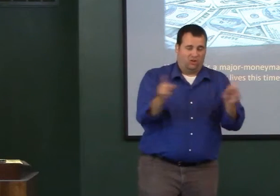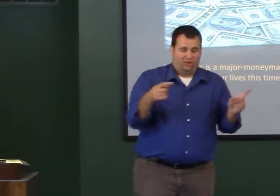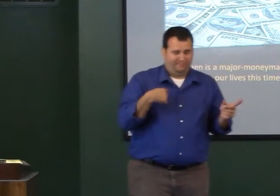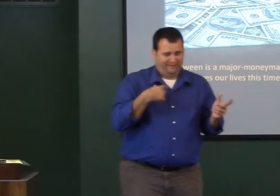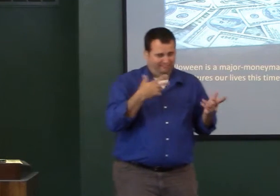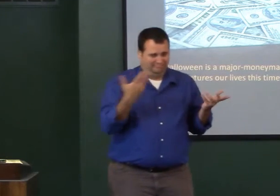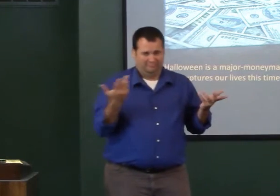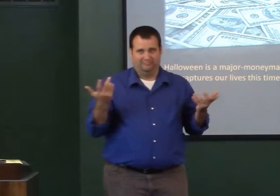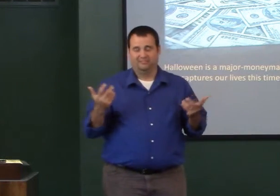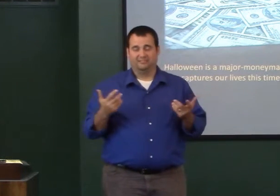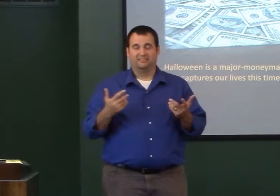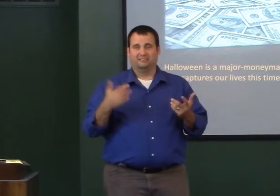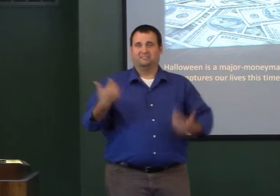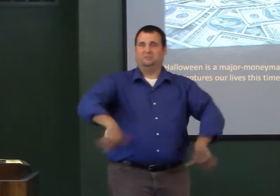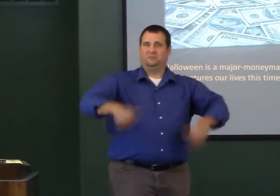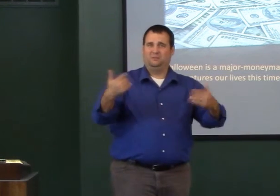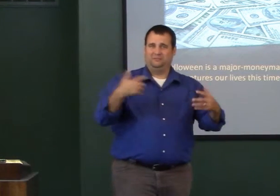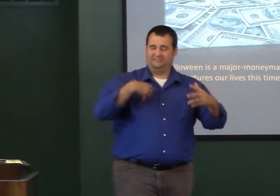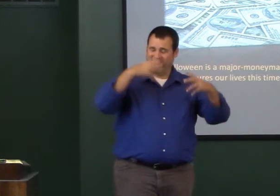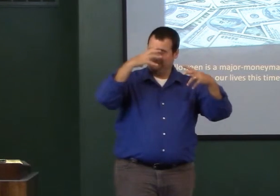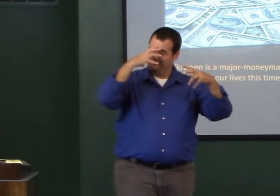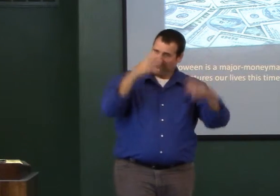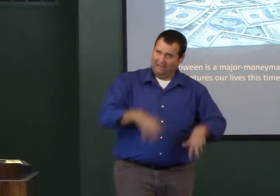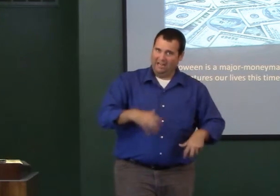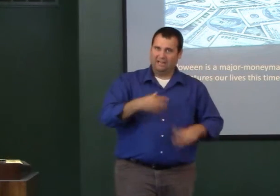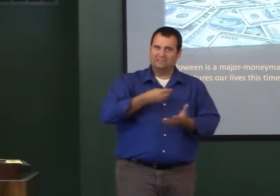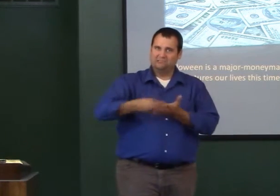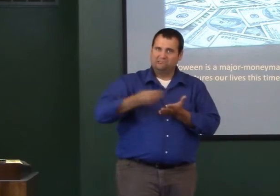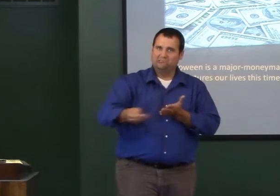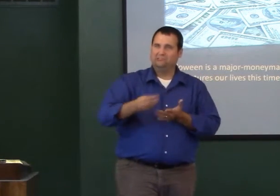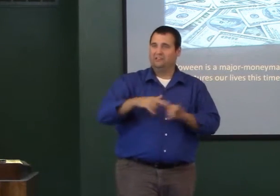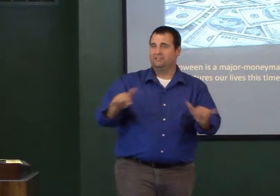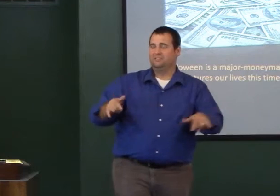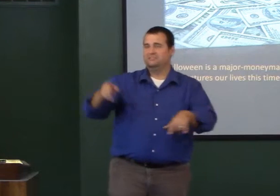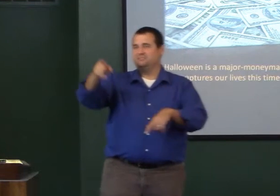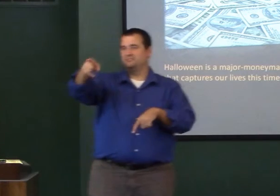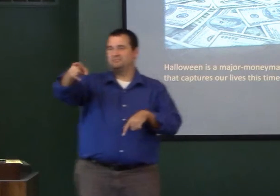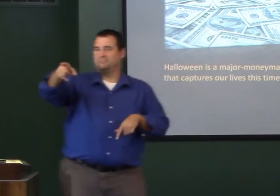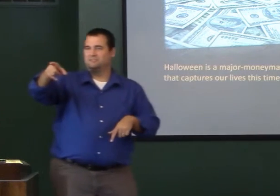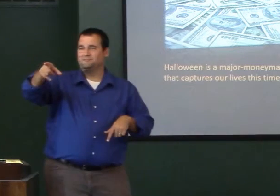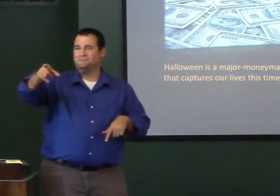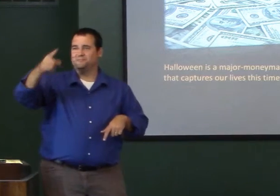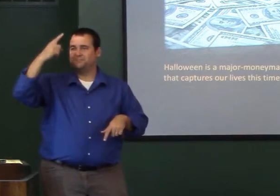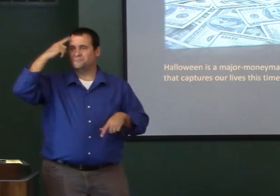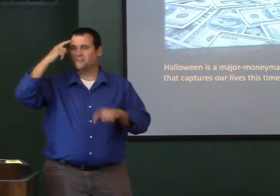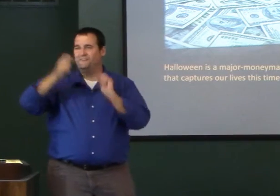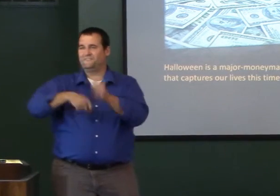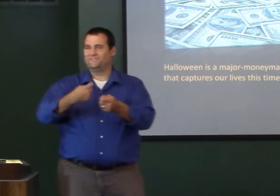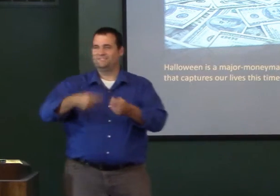be wrong. But, wow, I was shocked to see the amount of spending.